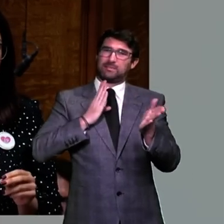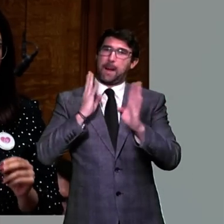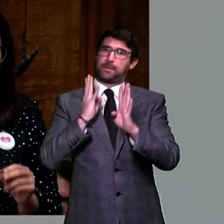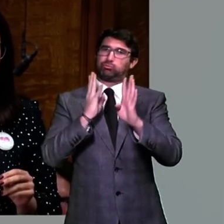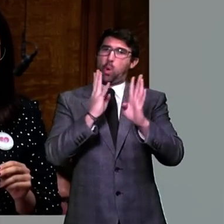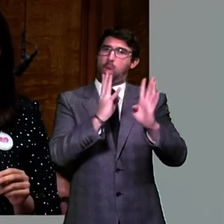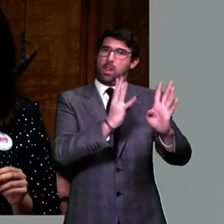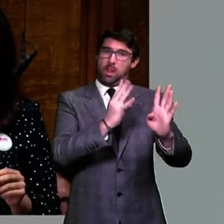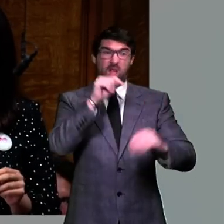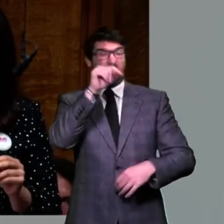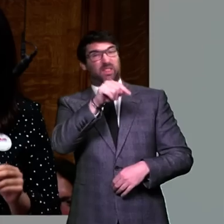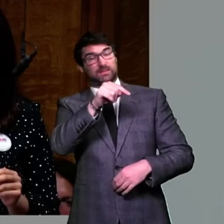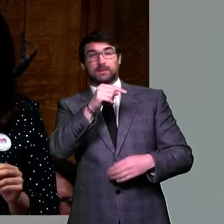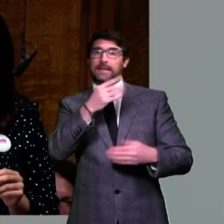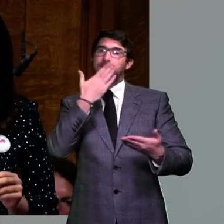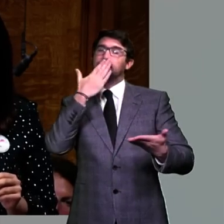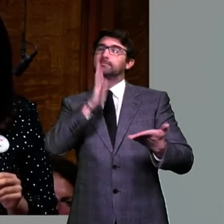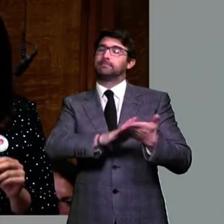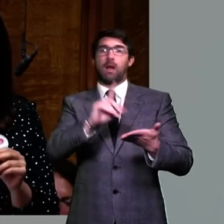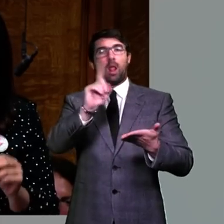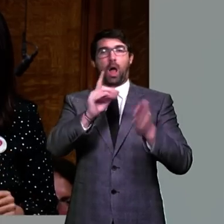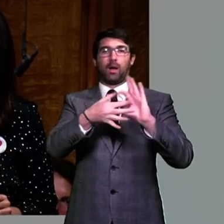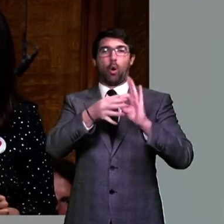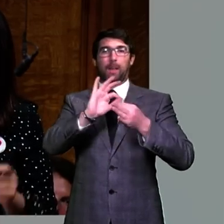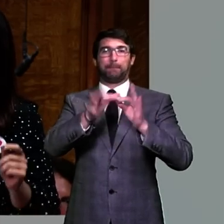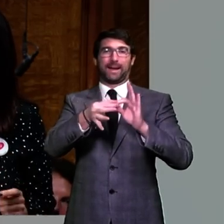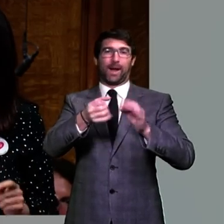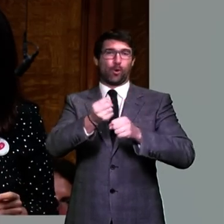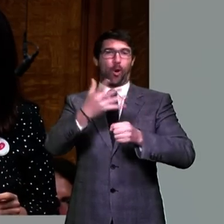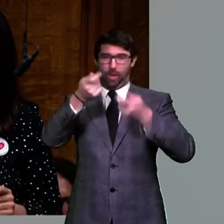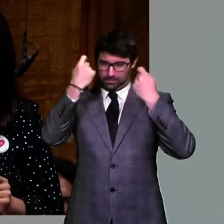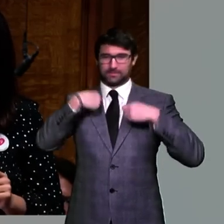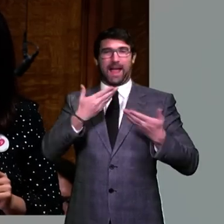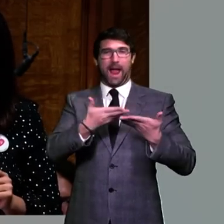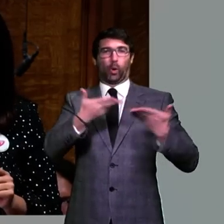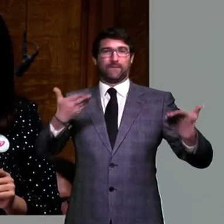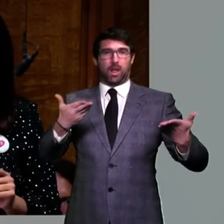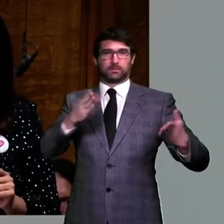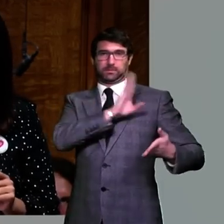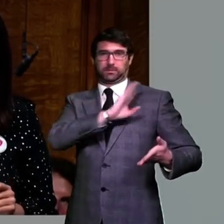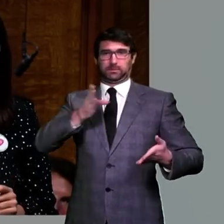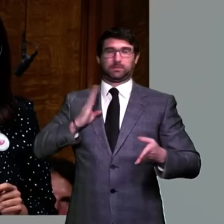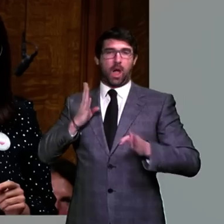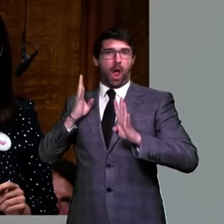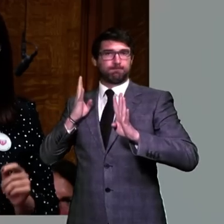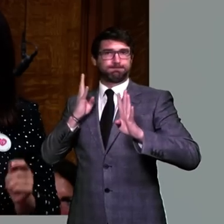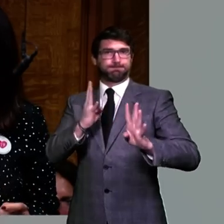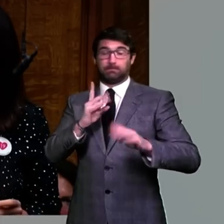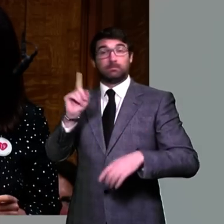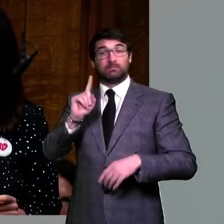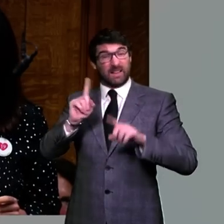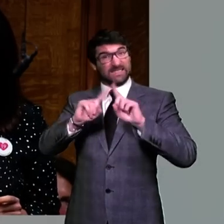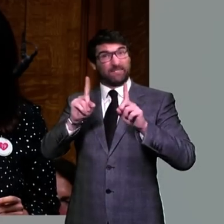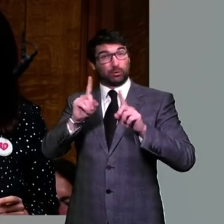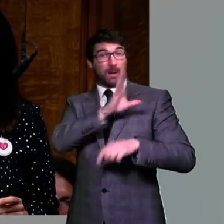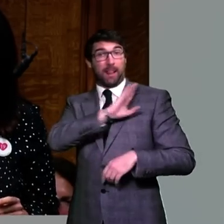the Olympic gold medal in infantry training, attracting teams from across the world to compete in a 60-kilometre march over 2